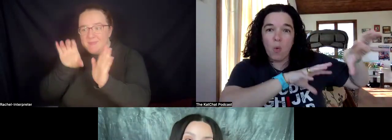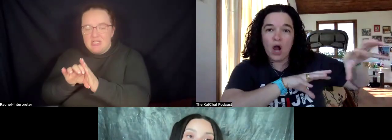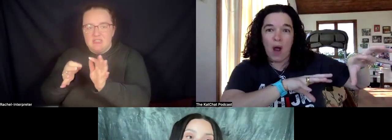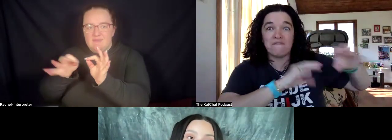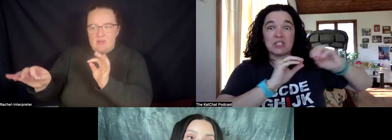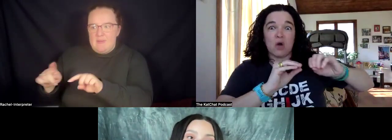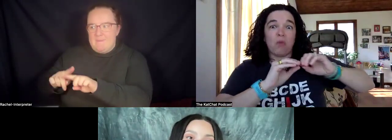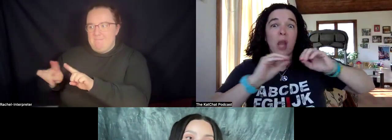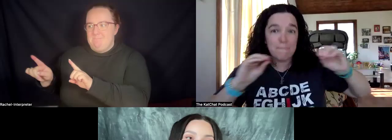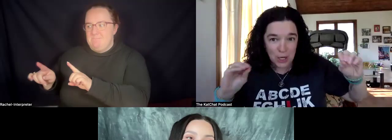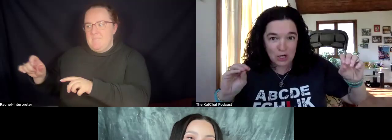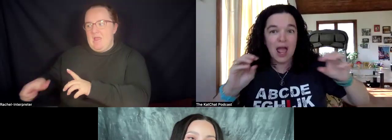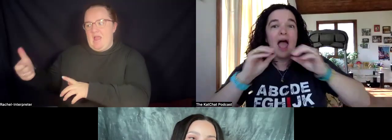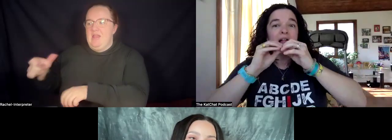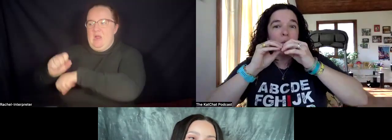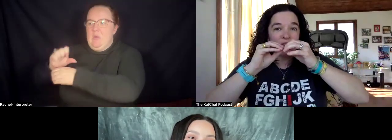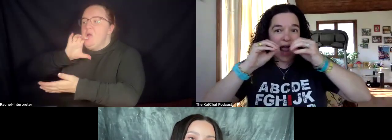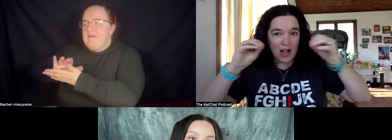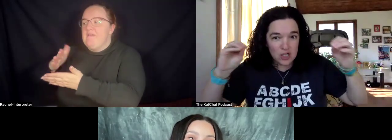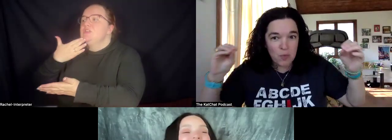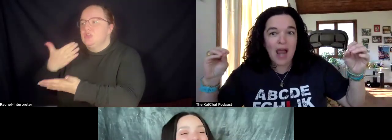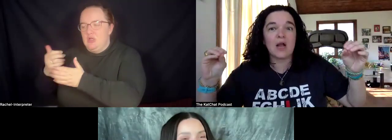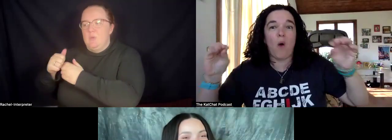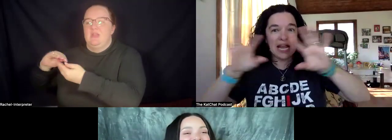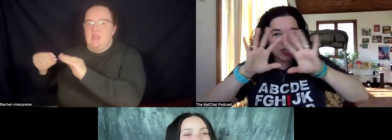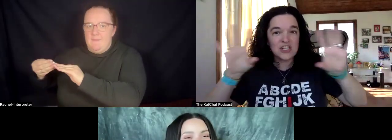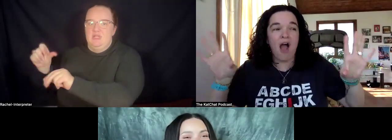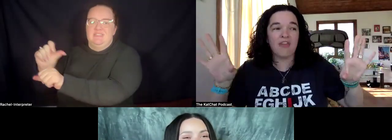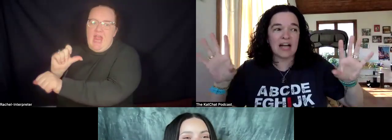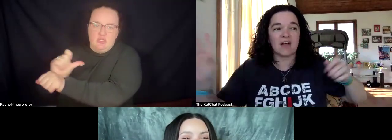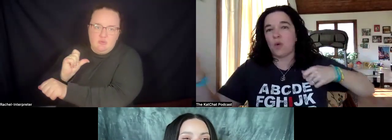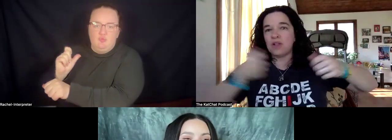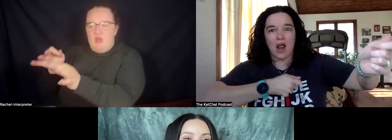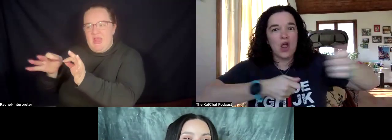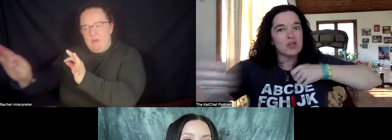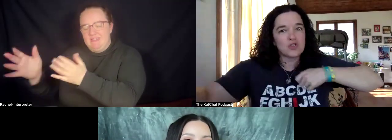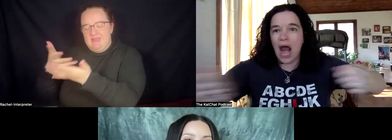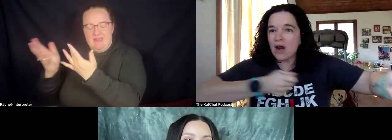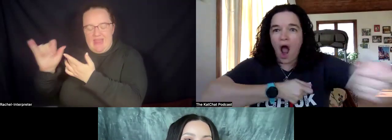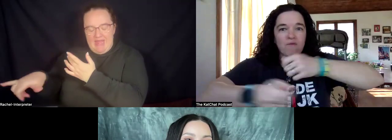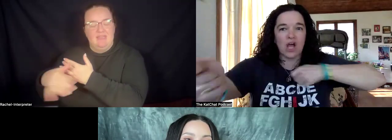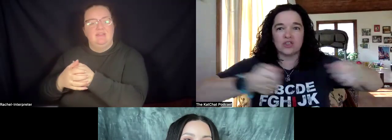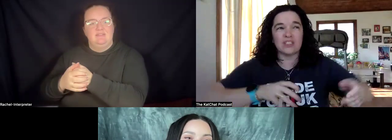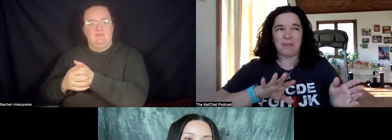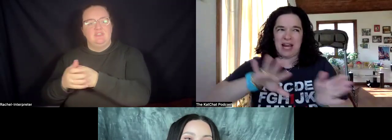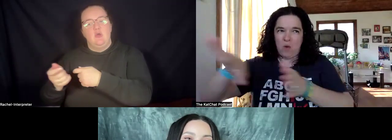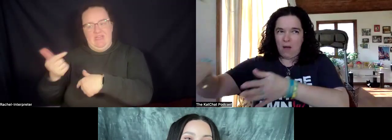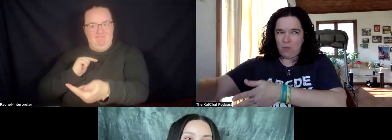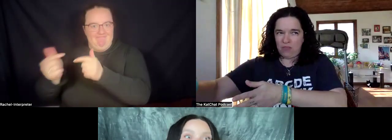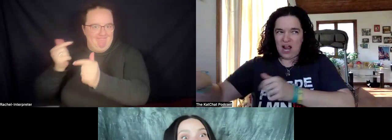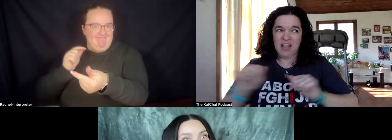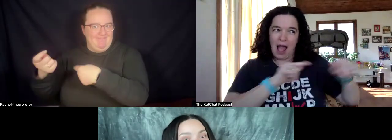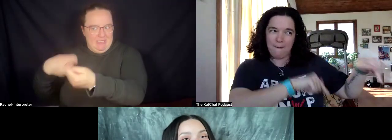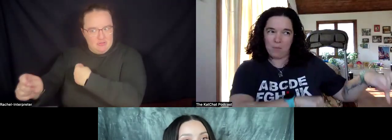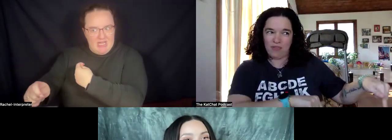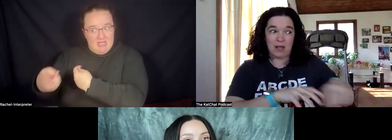my other work-wise is good with numbers, like with the algebra Okay. equations and all that stuff that we like trade off without doing it. I'm like, can you help